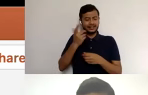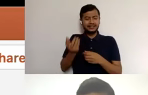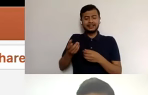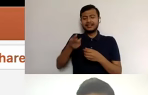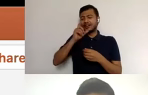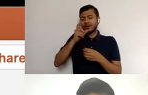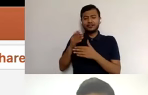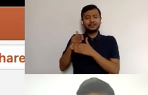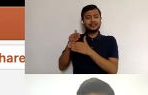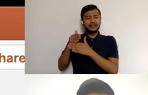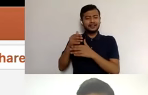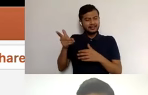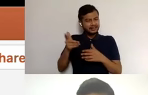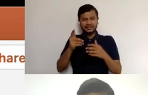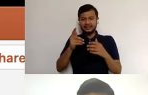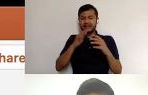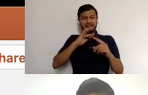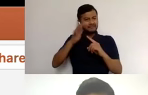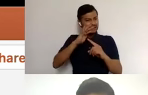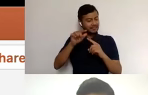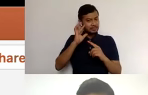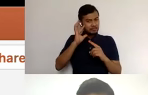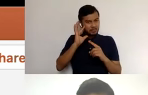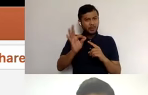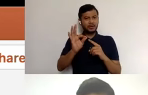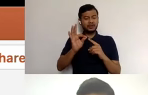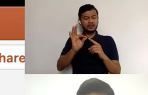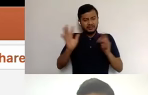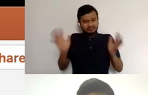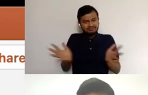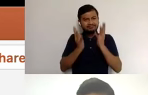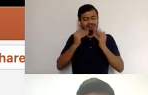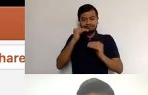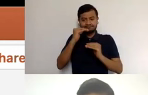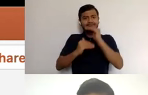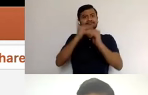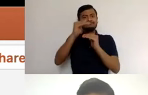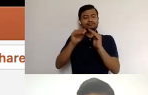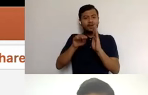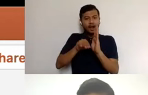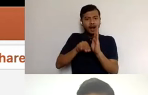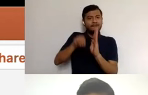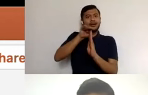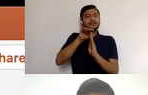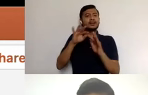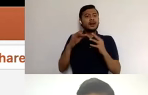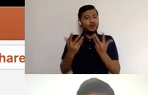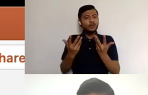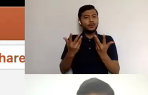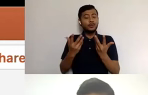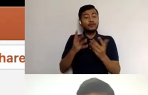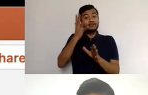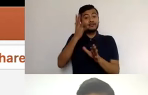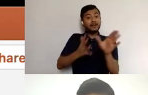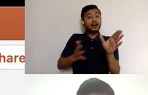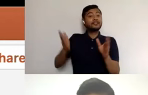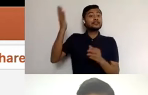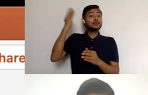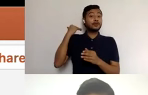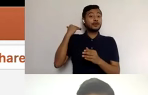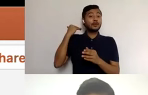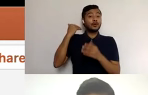-Fi and its significance. And that was the beginning of, effectively, the Wireless Broadband Alliance